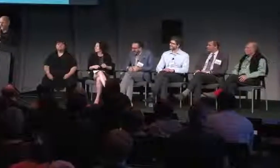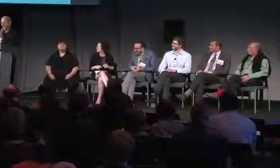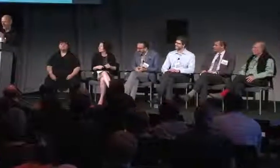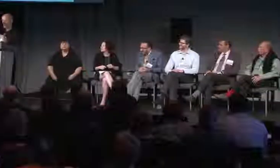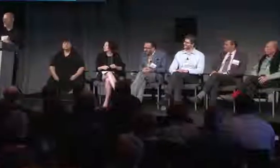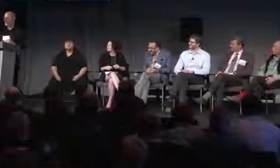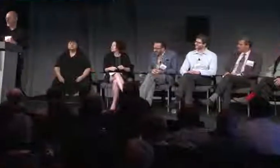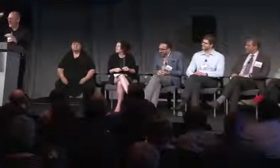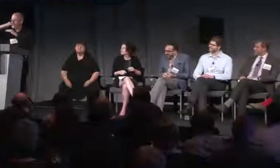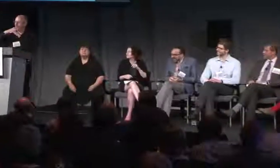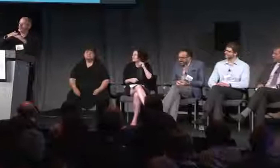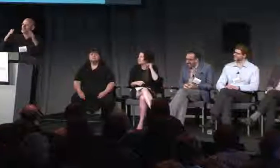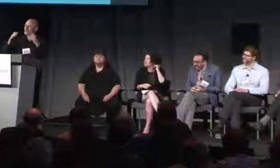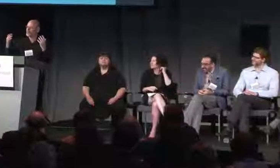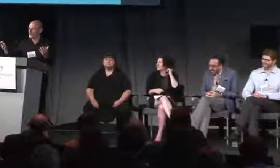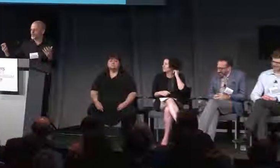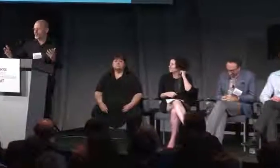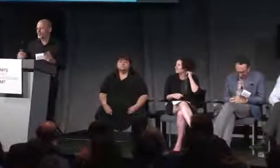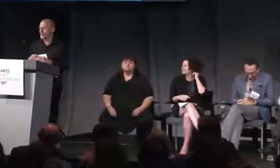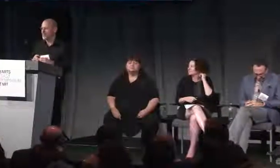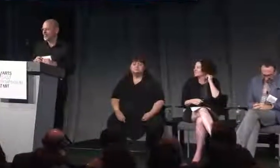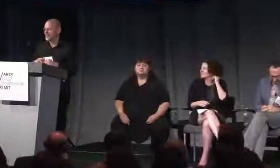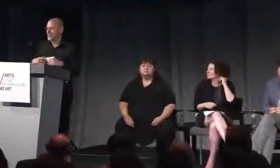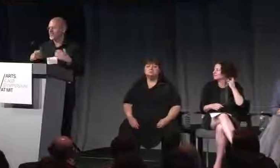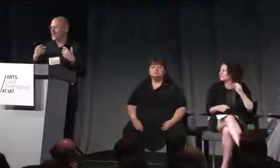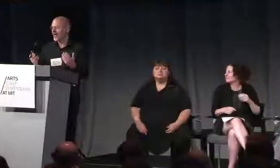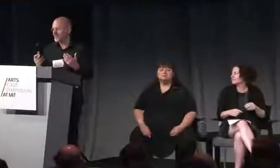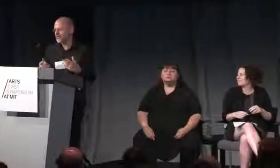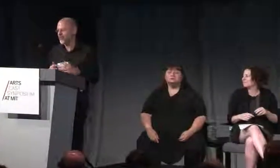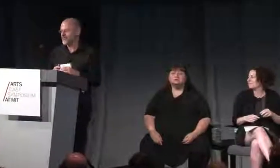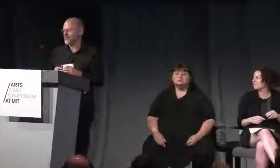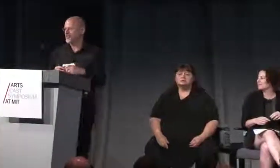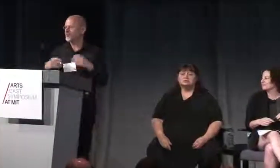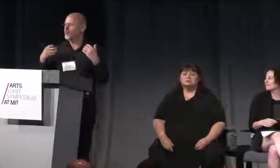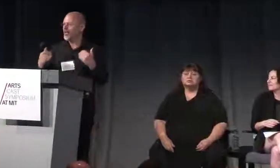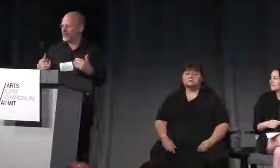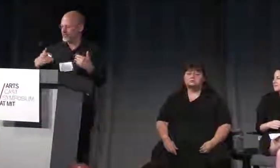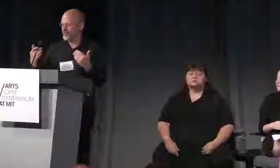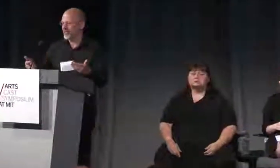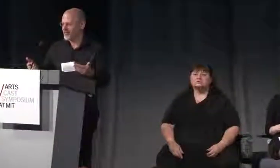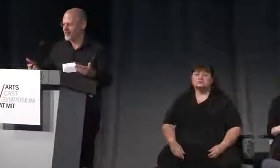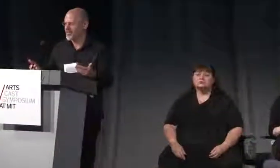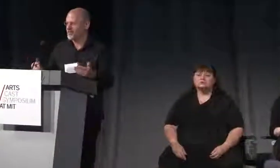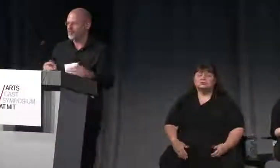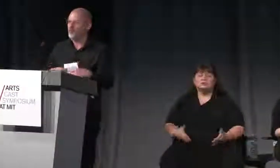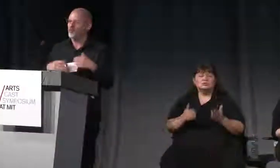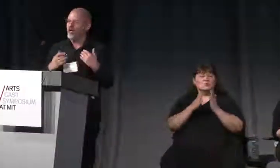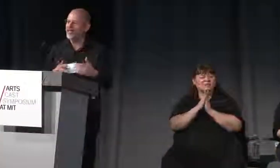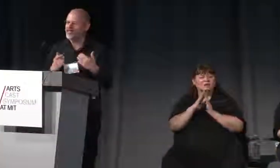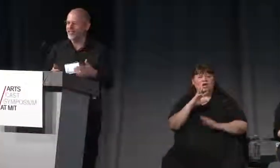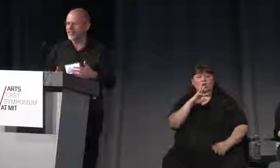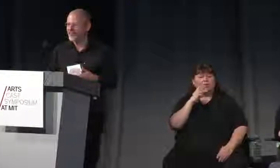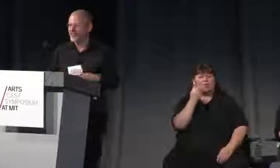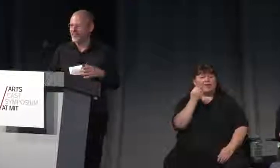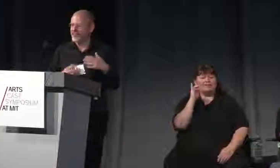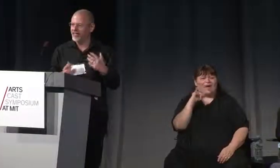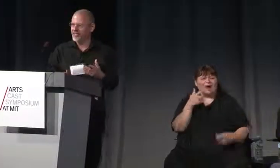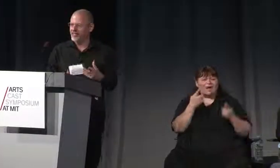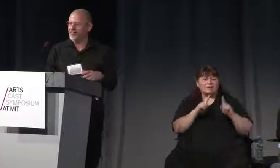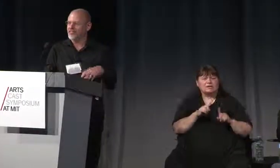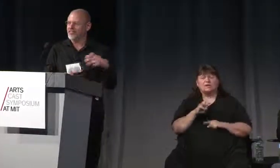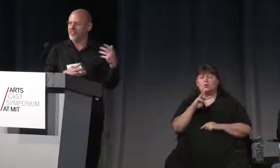to delaminate them, right? Is to historicize them, is to ask the question of when those analogies come into being. When is it